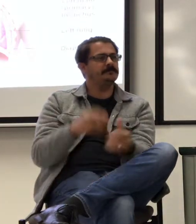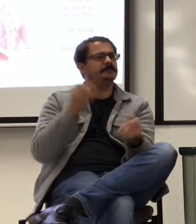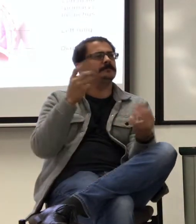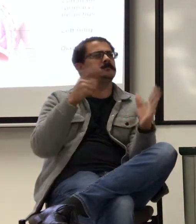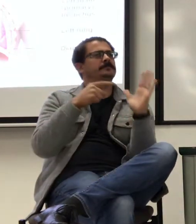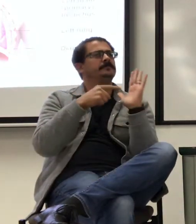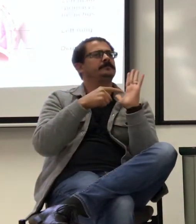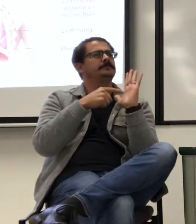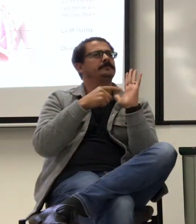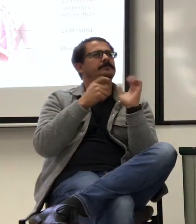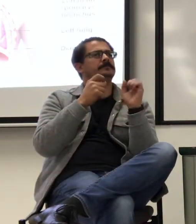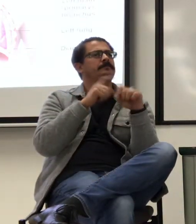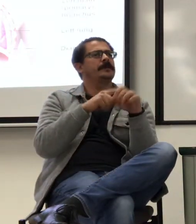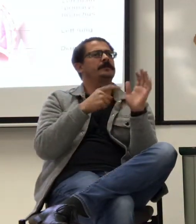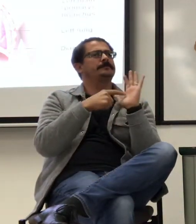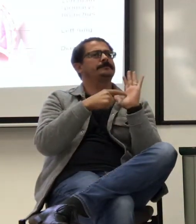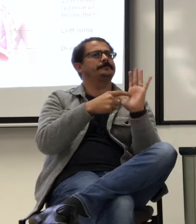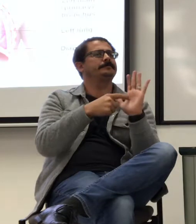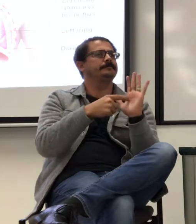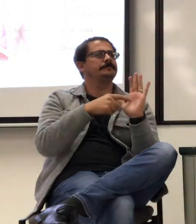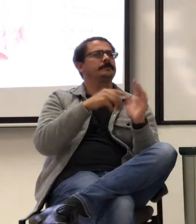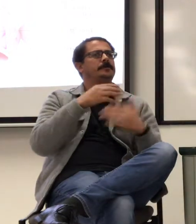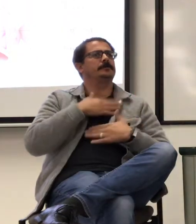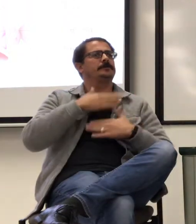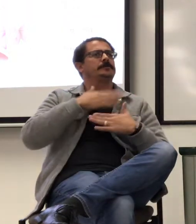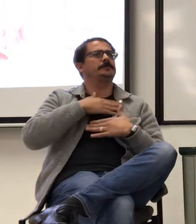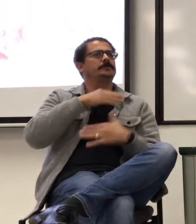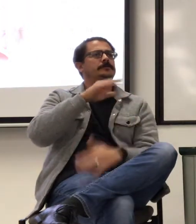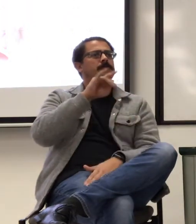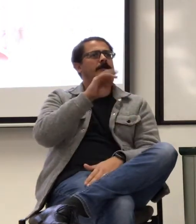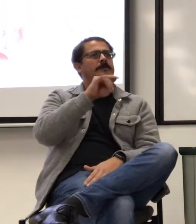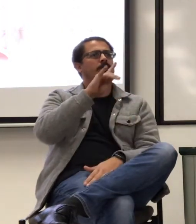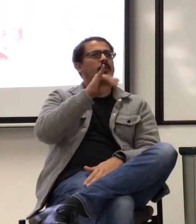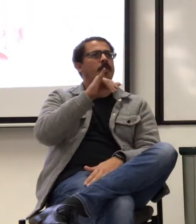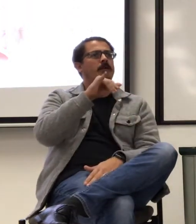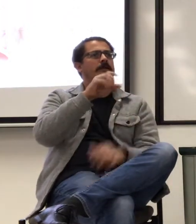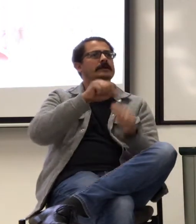respiratory system as a little Erwin-Myler flask.